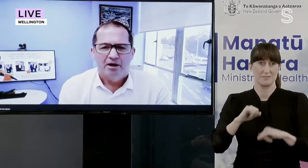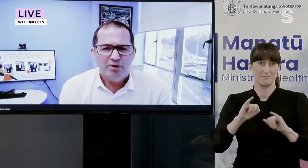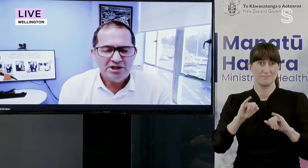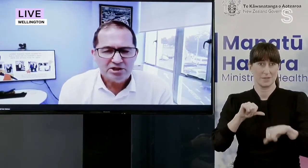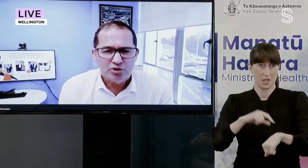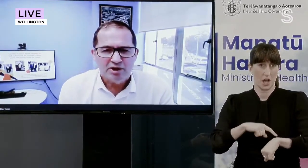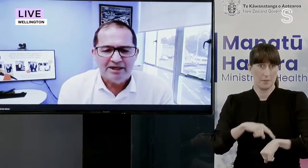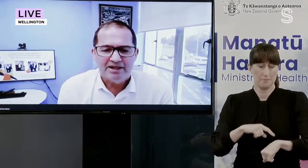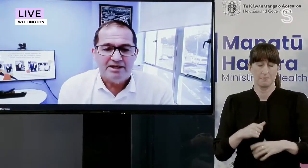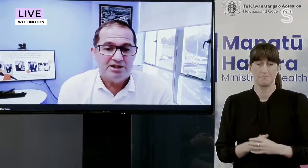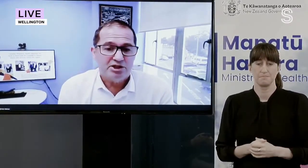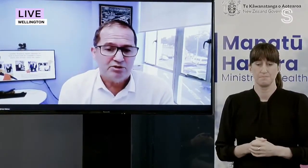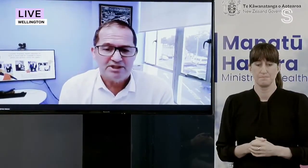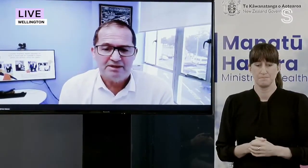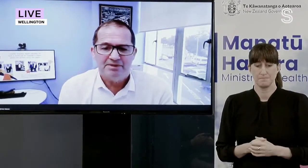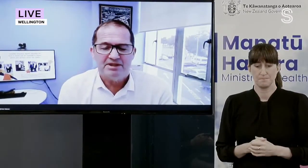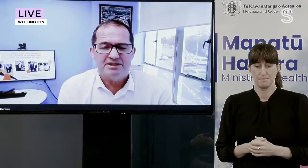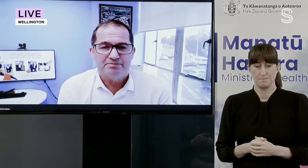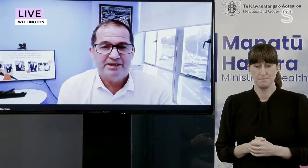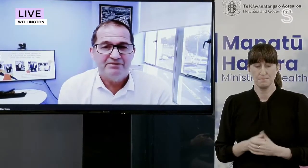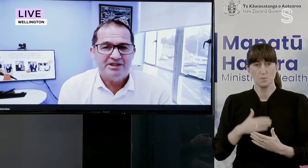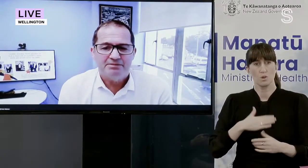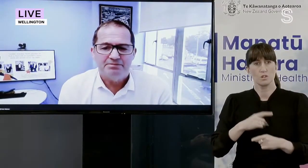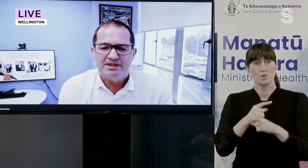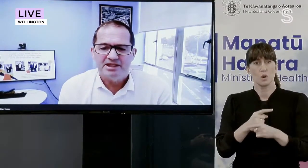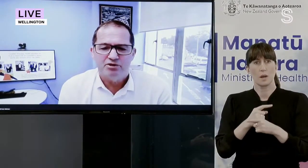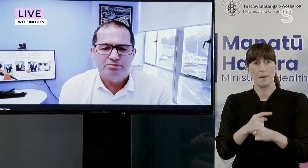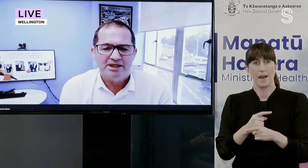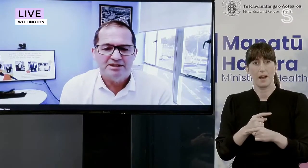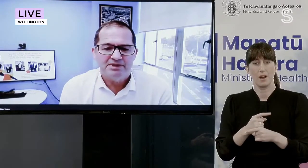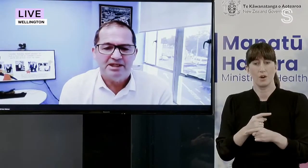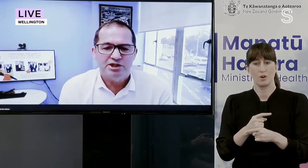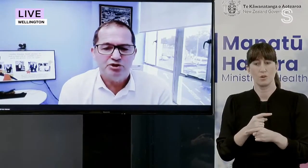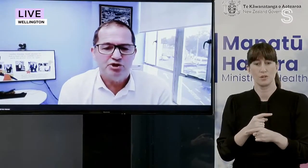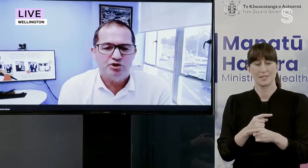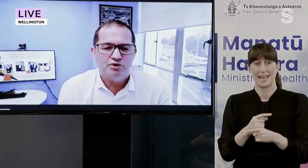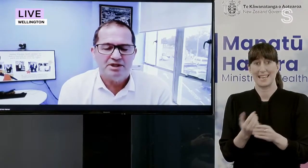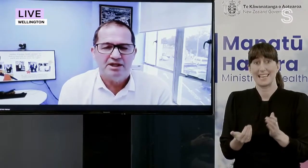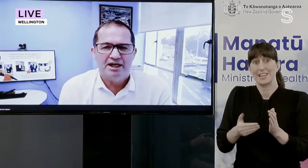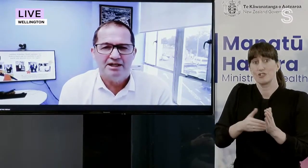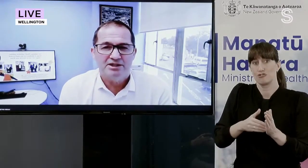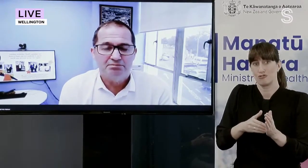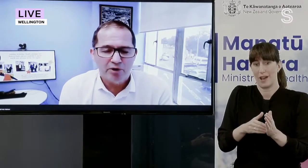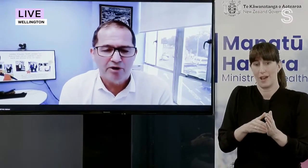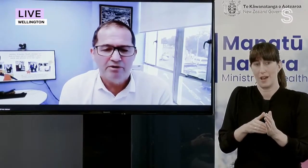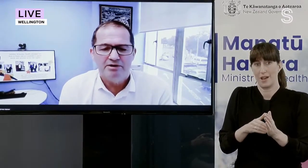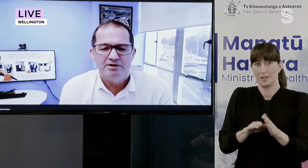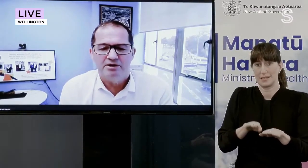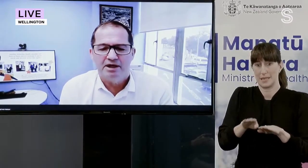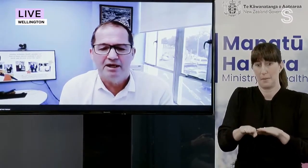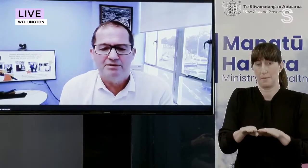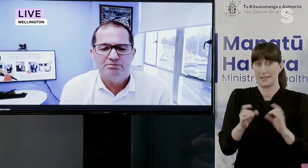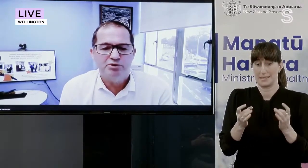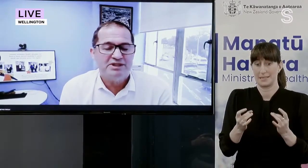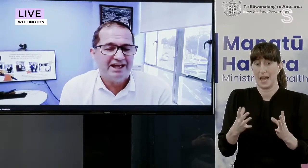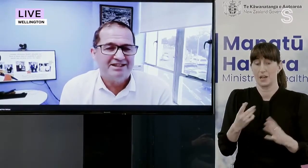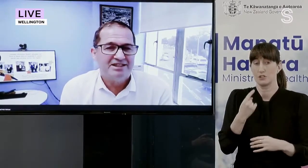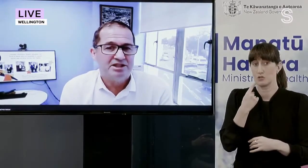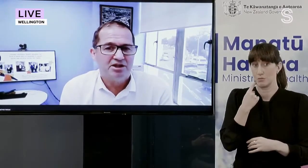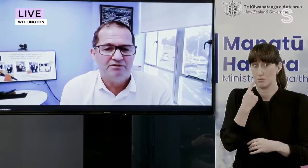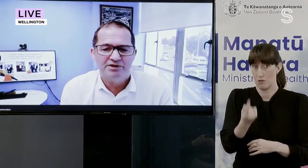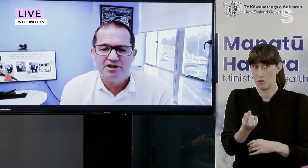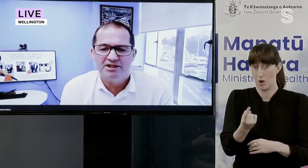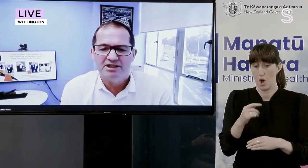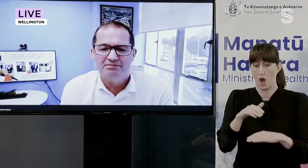I wanted to talk about an additional step that's previously been signalled but is being introduced tomorrow to boost access